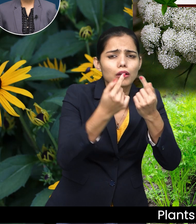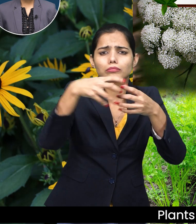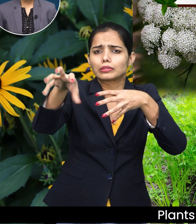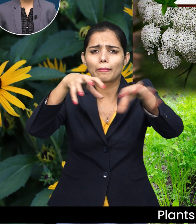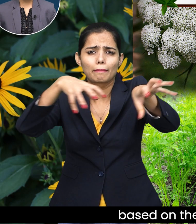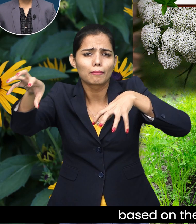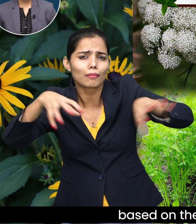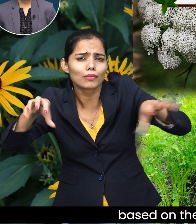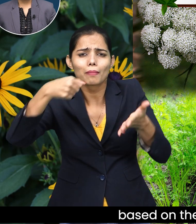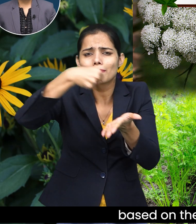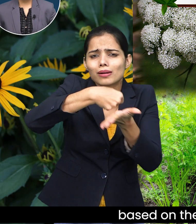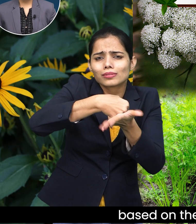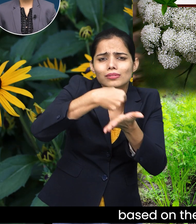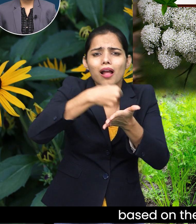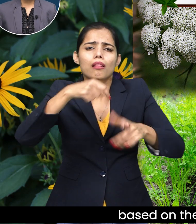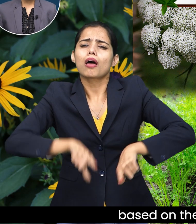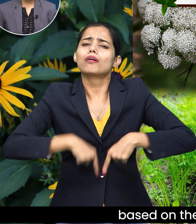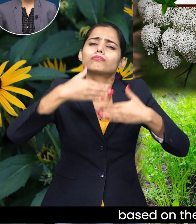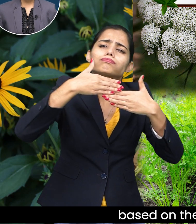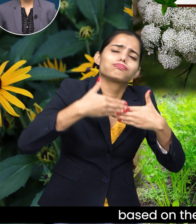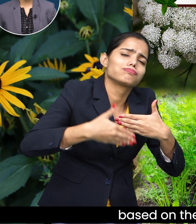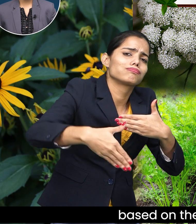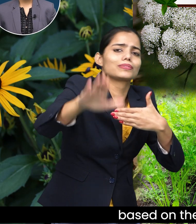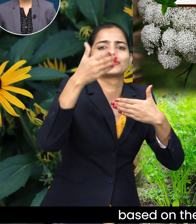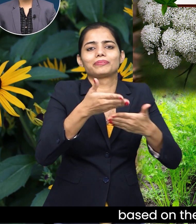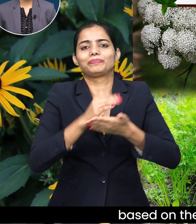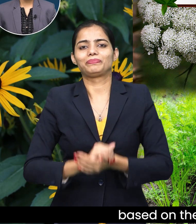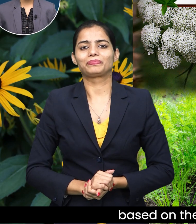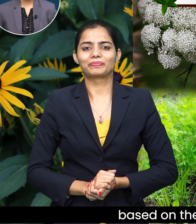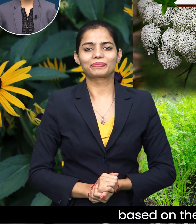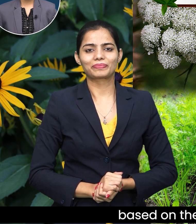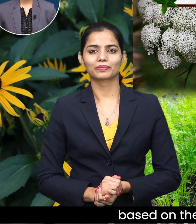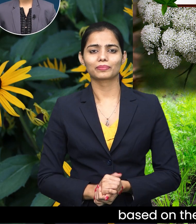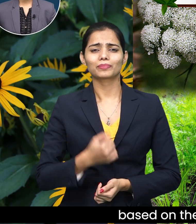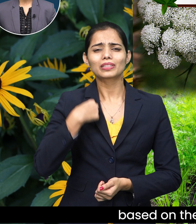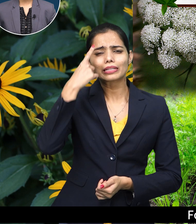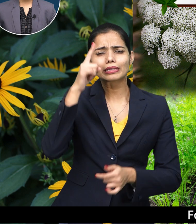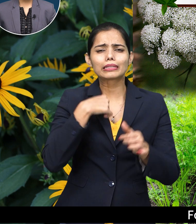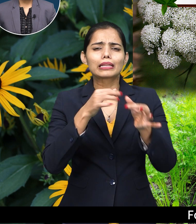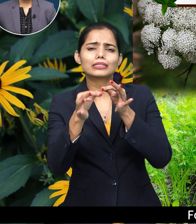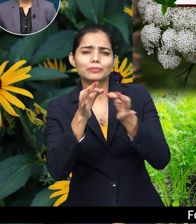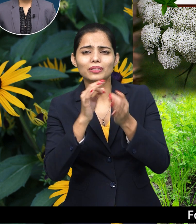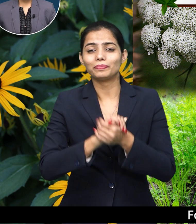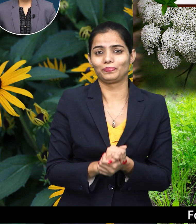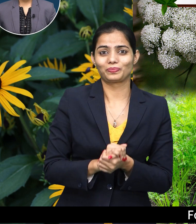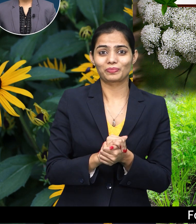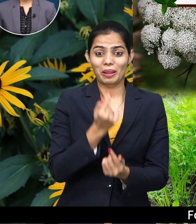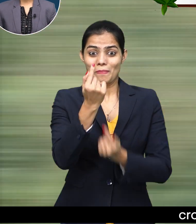Plants are categorized based on their life cycle or lifespan. For